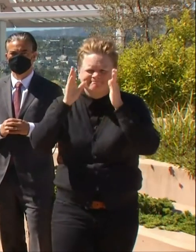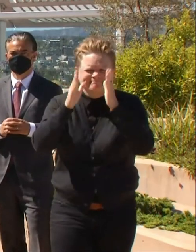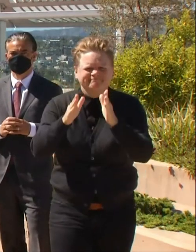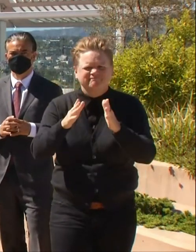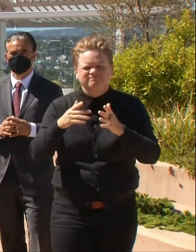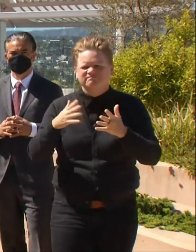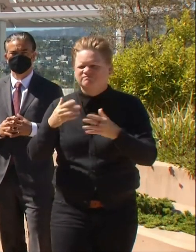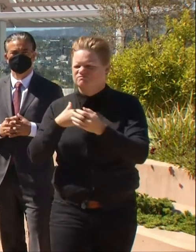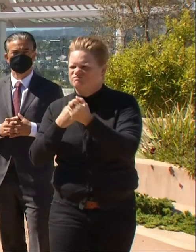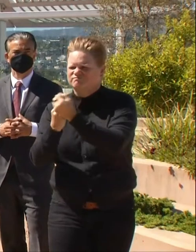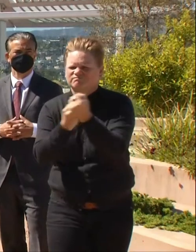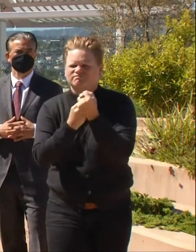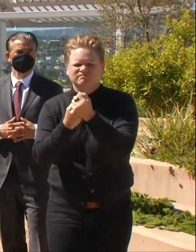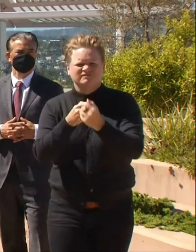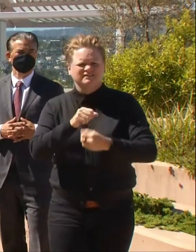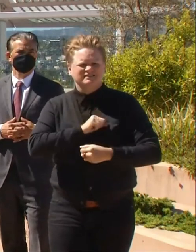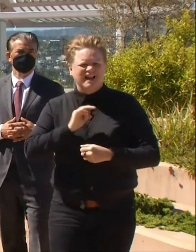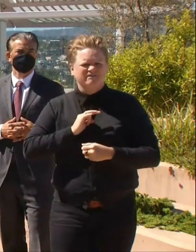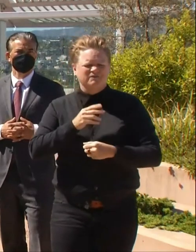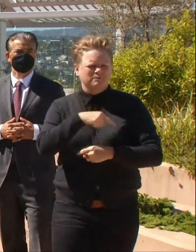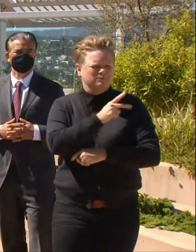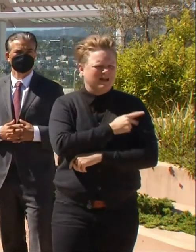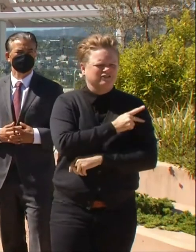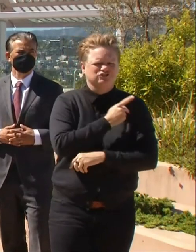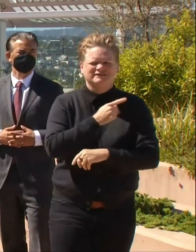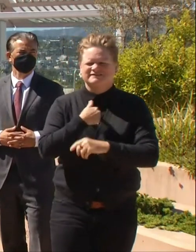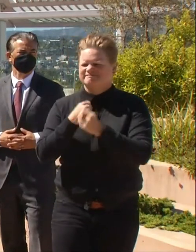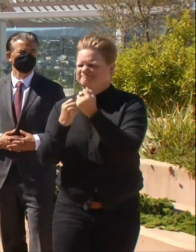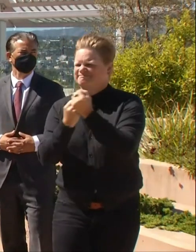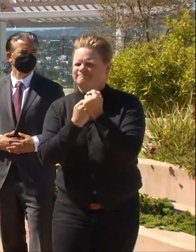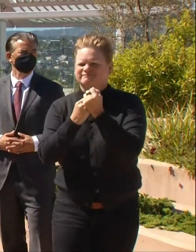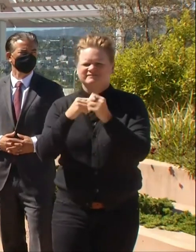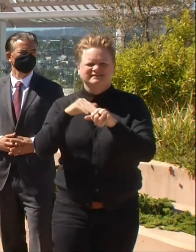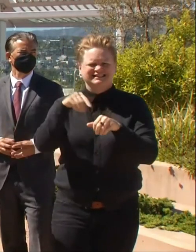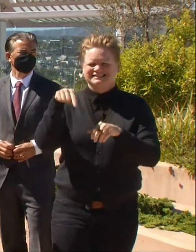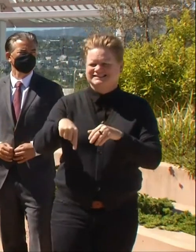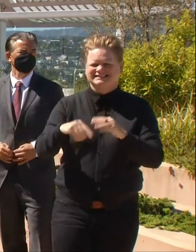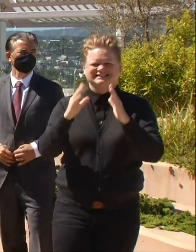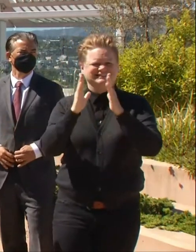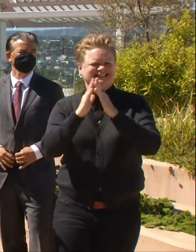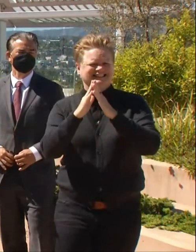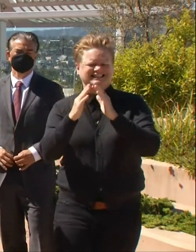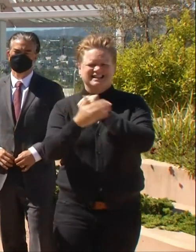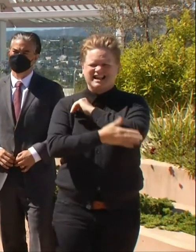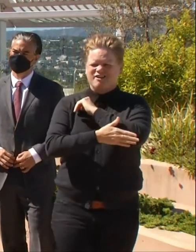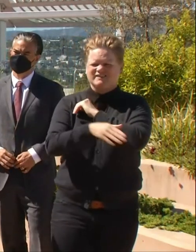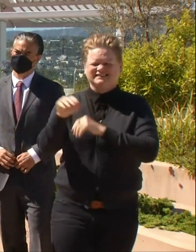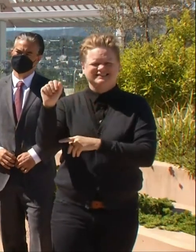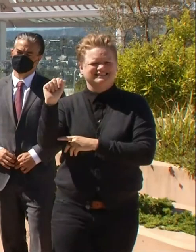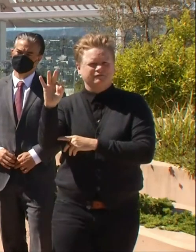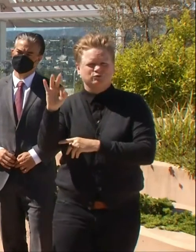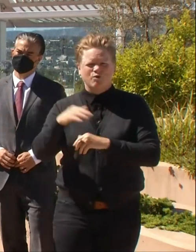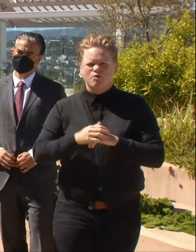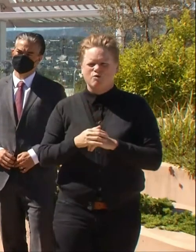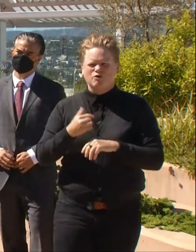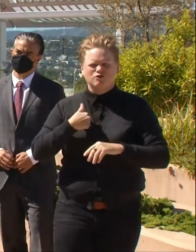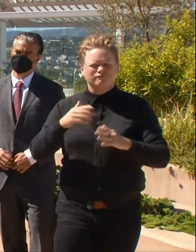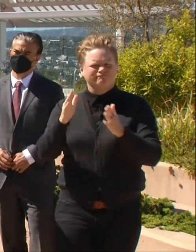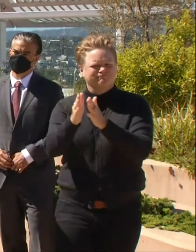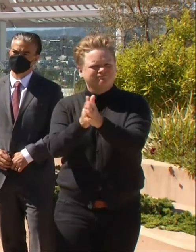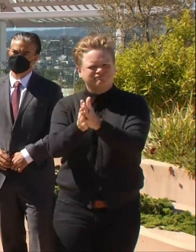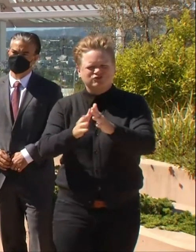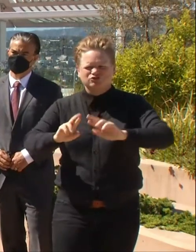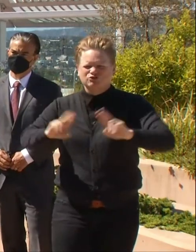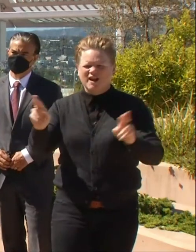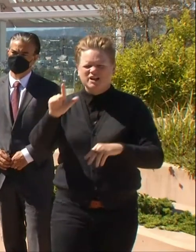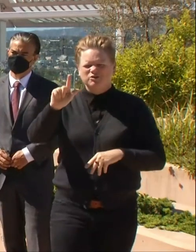care of patients here in the city and county of San Francisco. We stand ready 24/7 to work to save